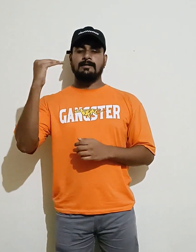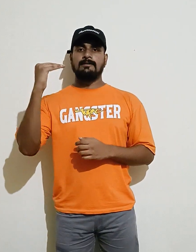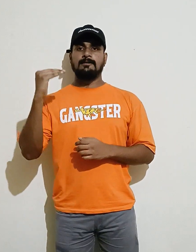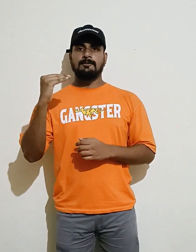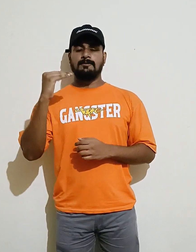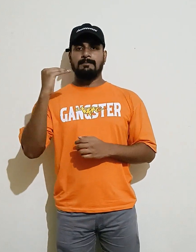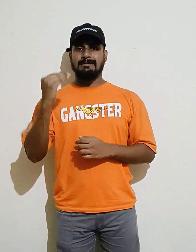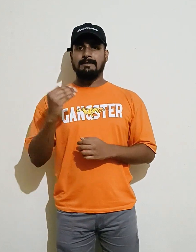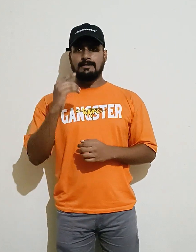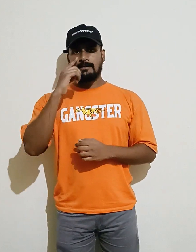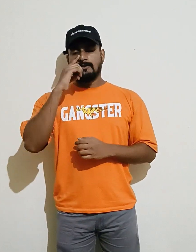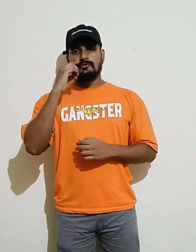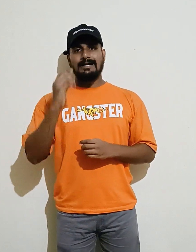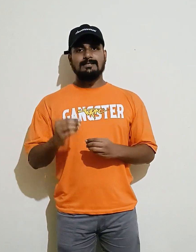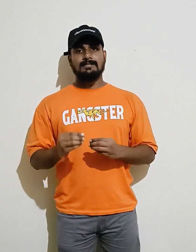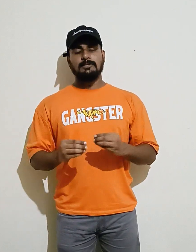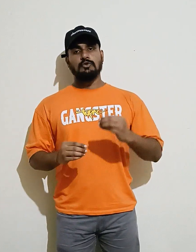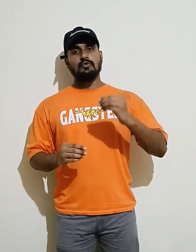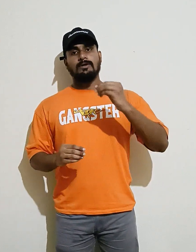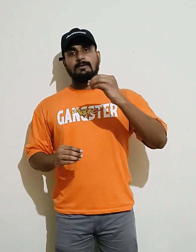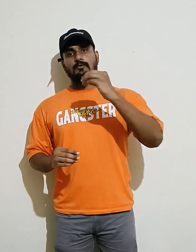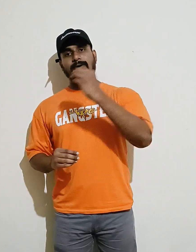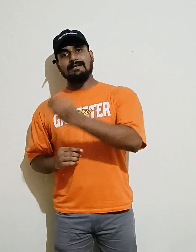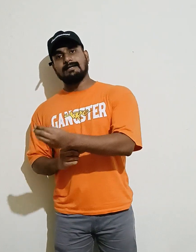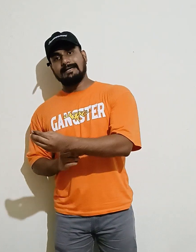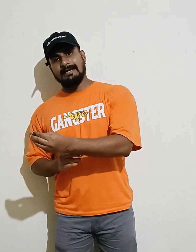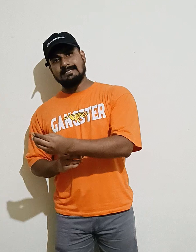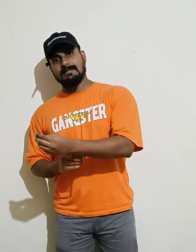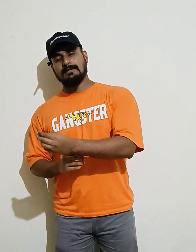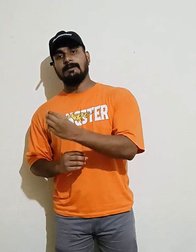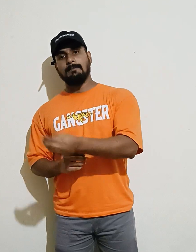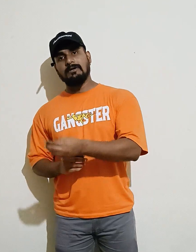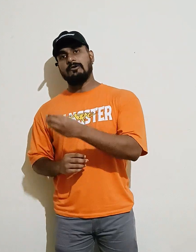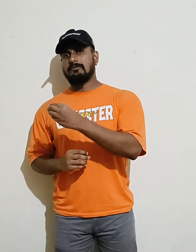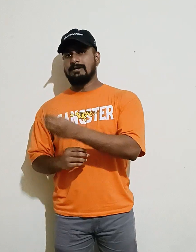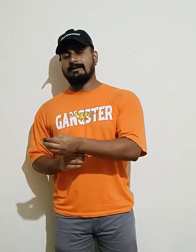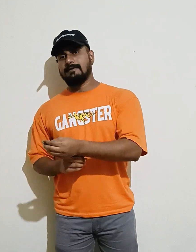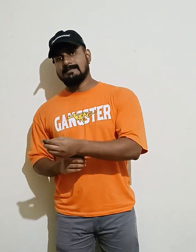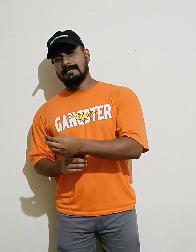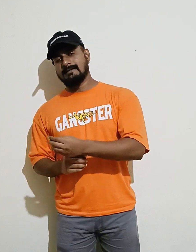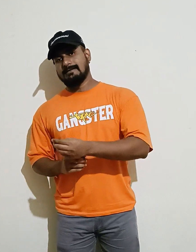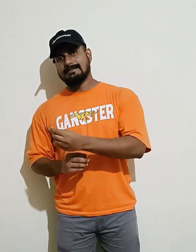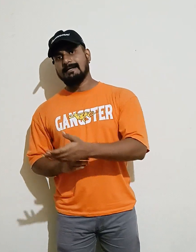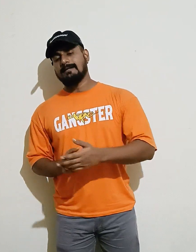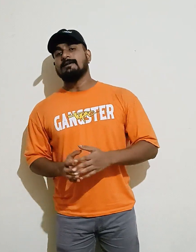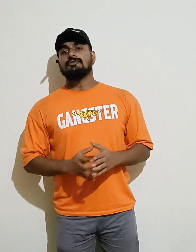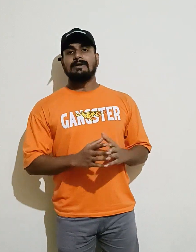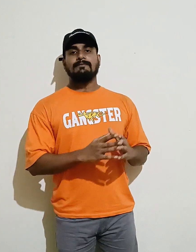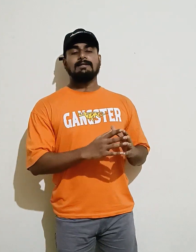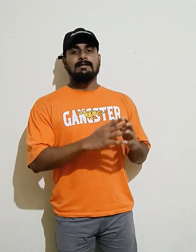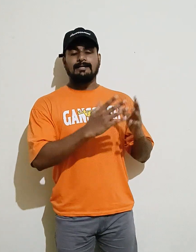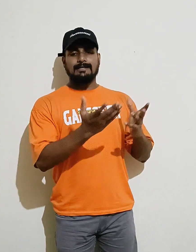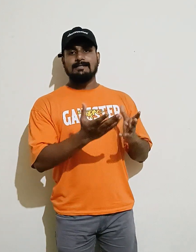in the main method. So I just need to provide the case number or whatever is that. So I will it is